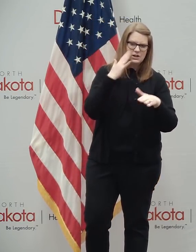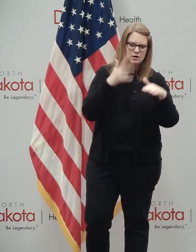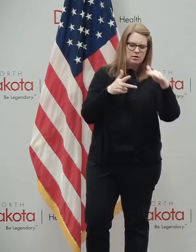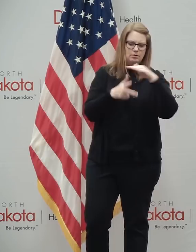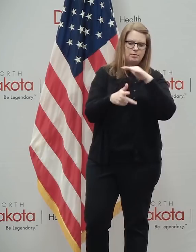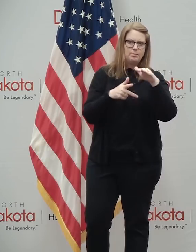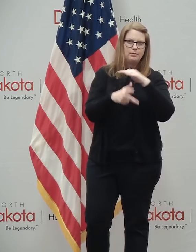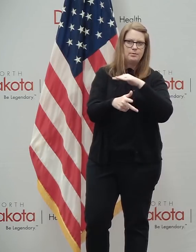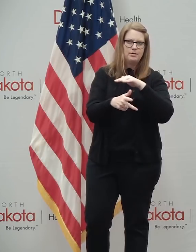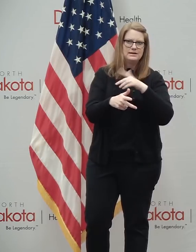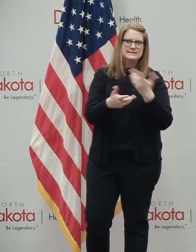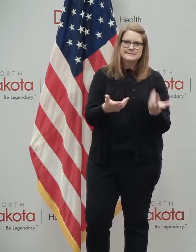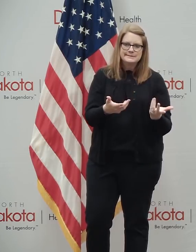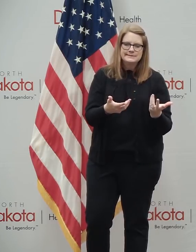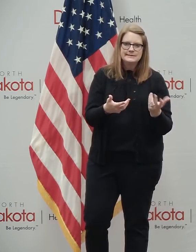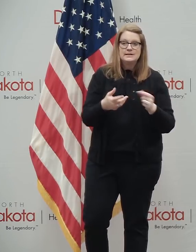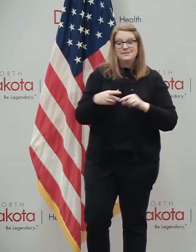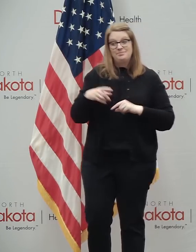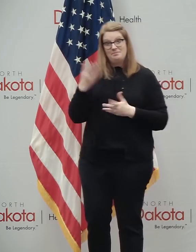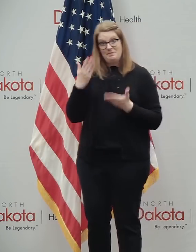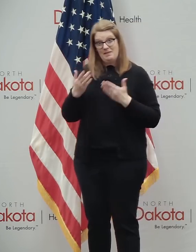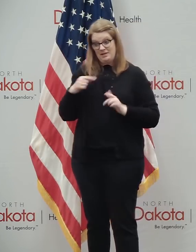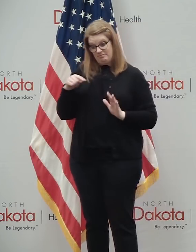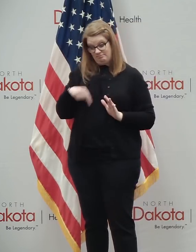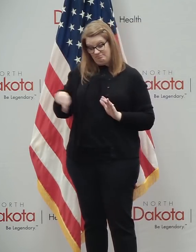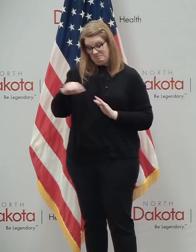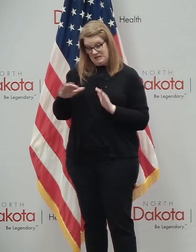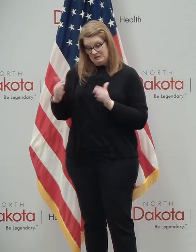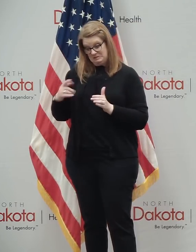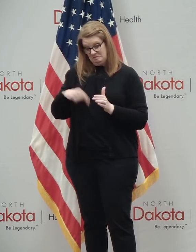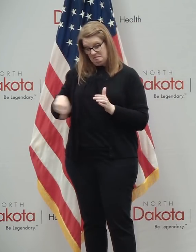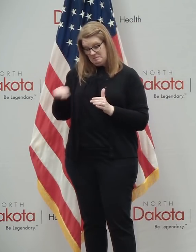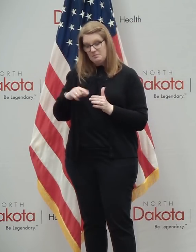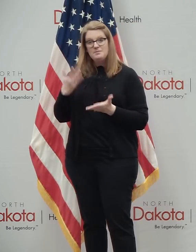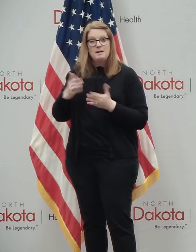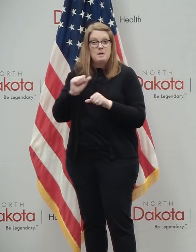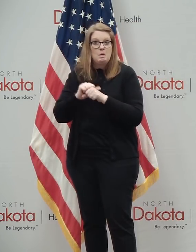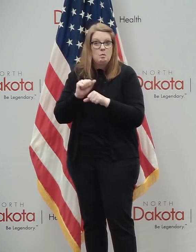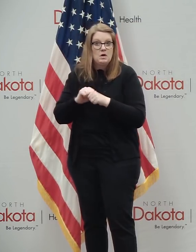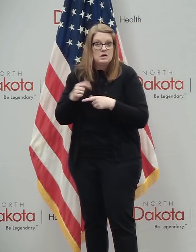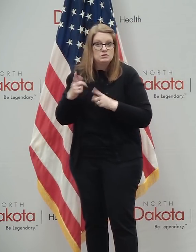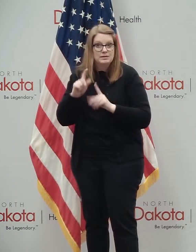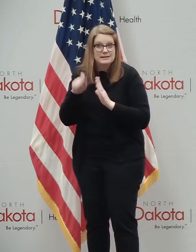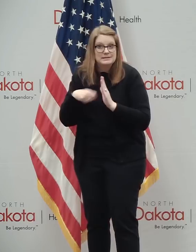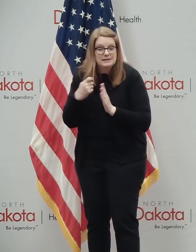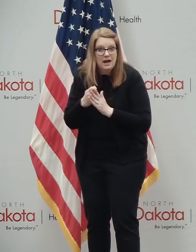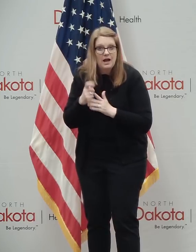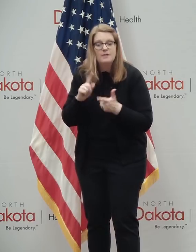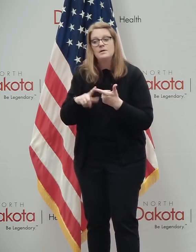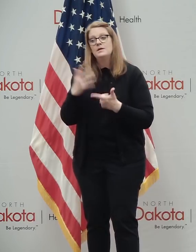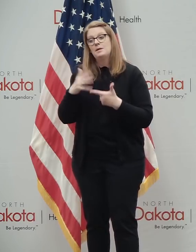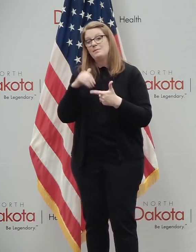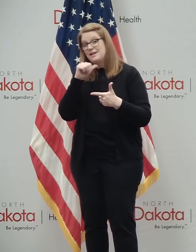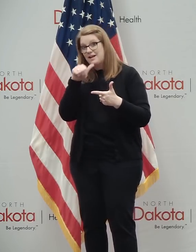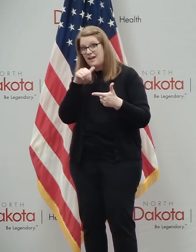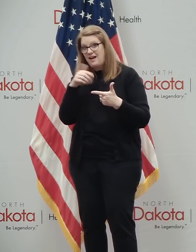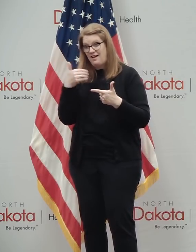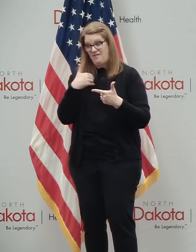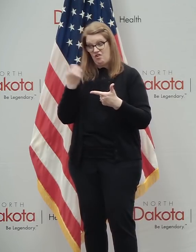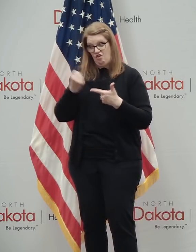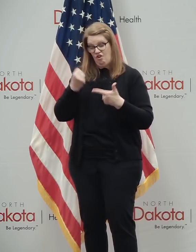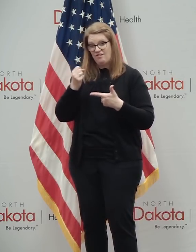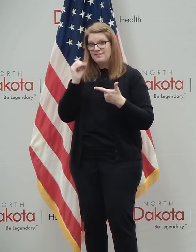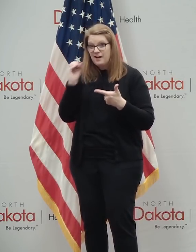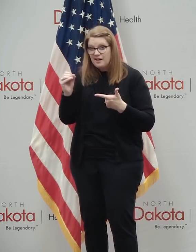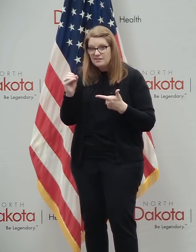missing out on populations that may be working during those hours, may not have access to an automobile, and may